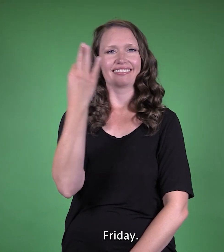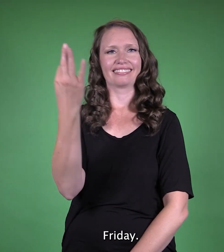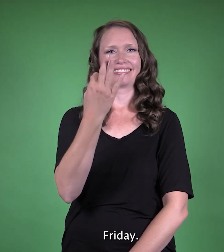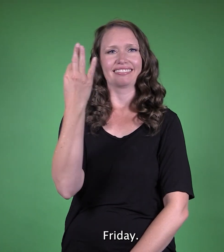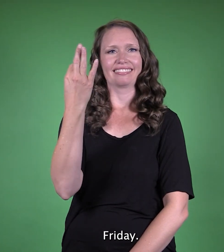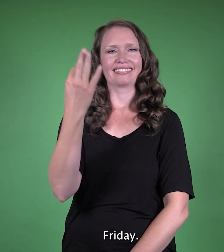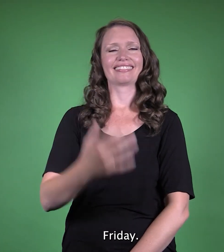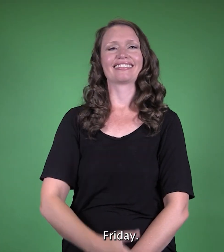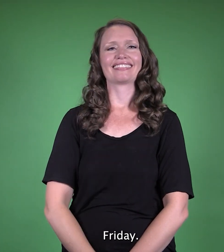Friday,